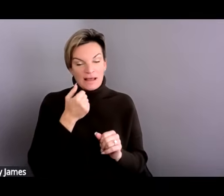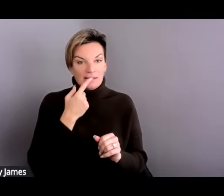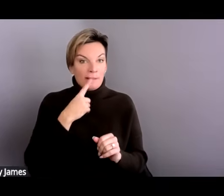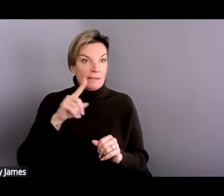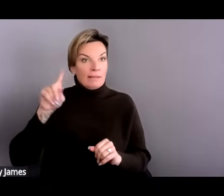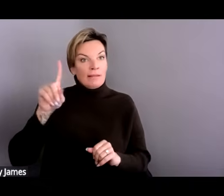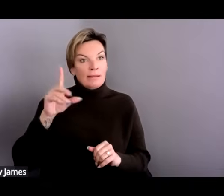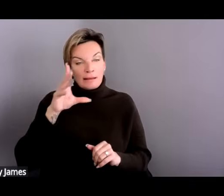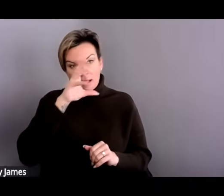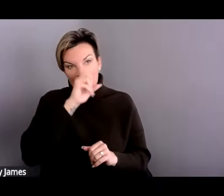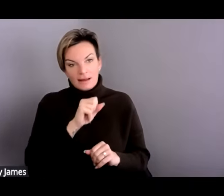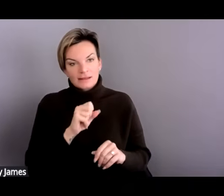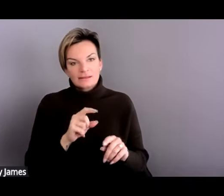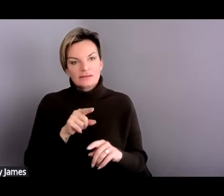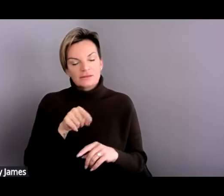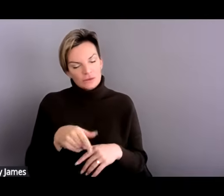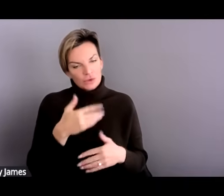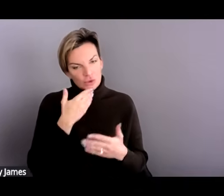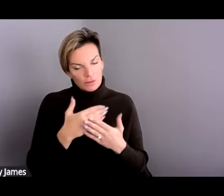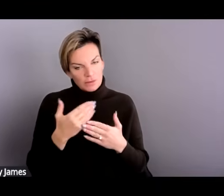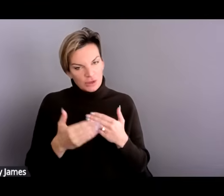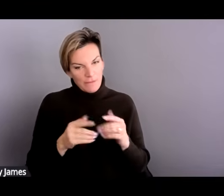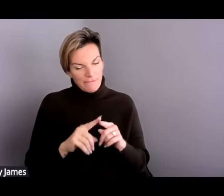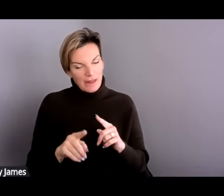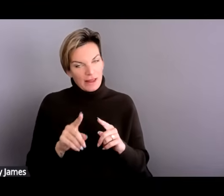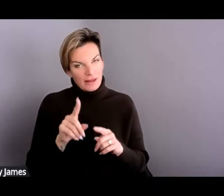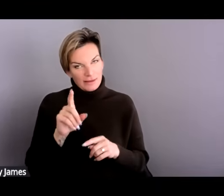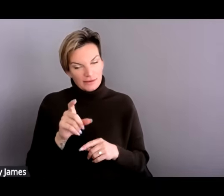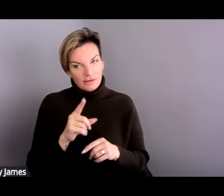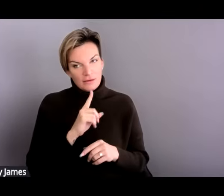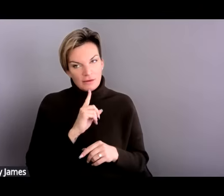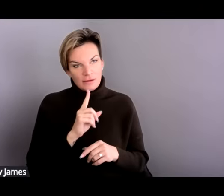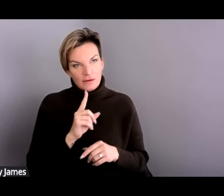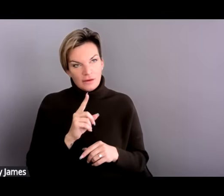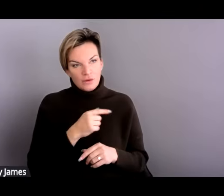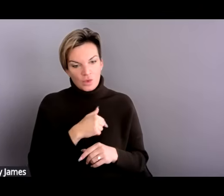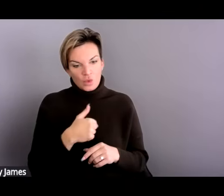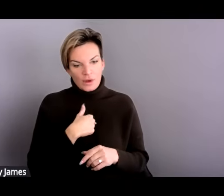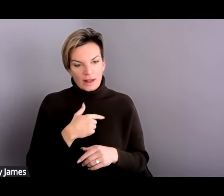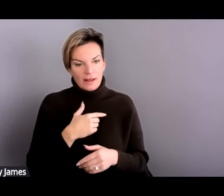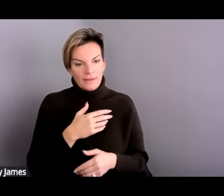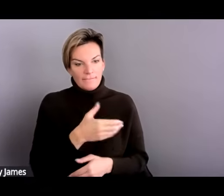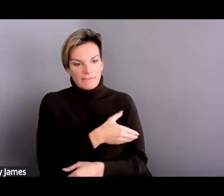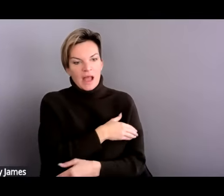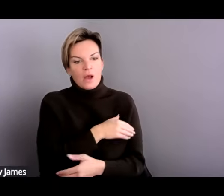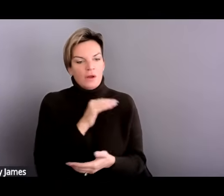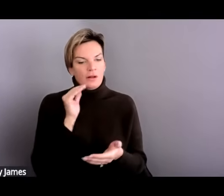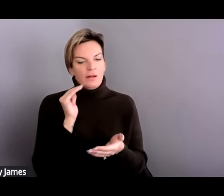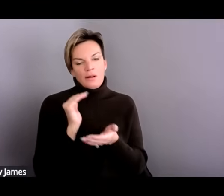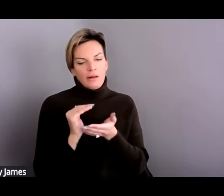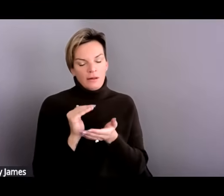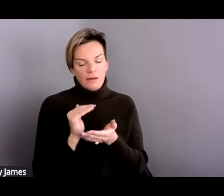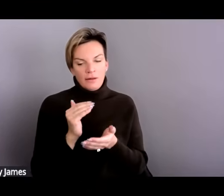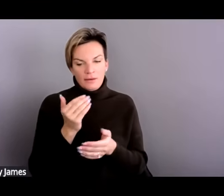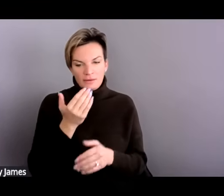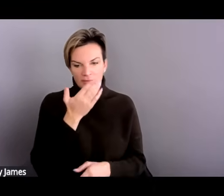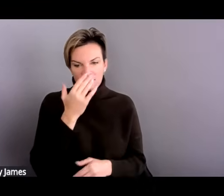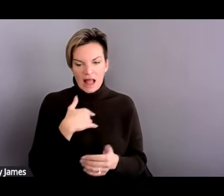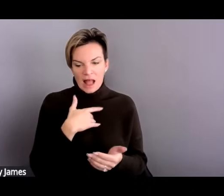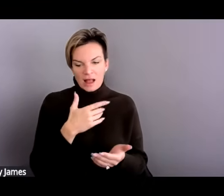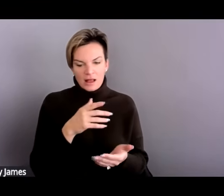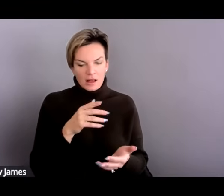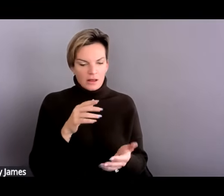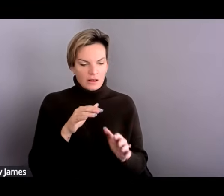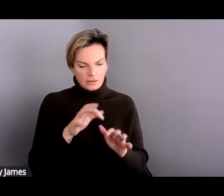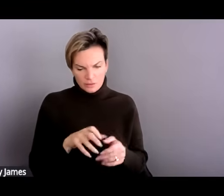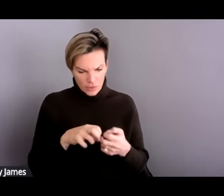good procedure, but are we actually limiting how we can investigate a problem by putting this in writing, only having done